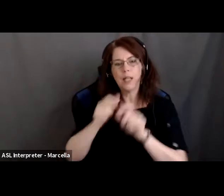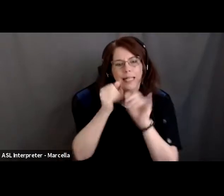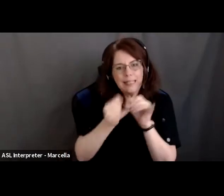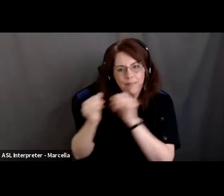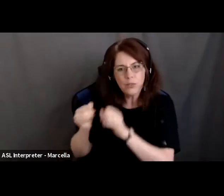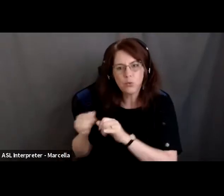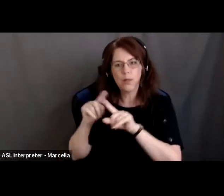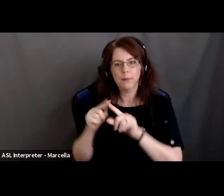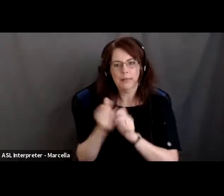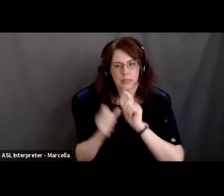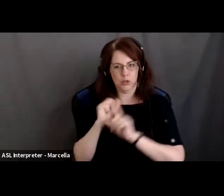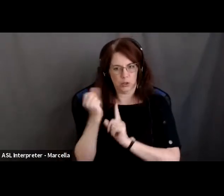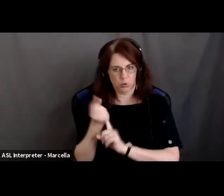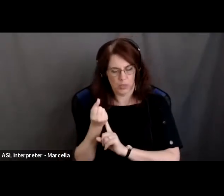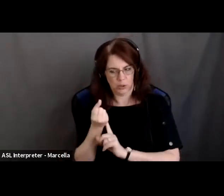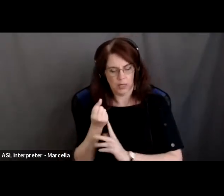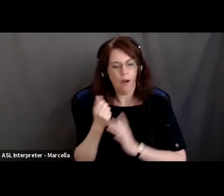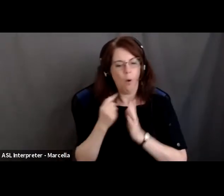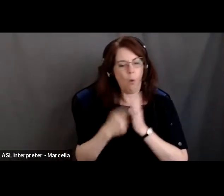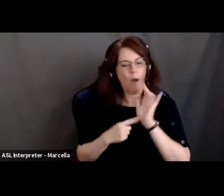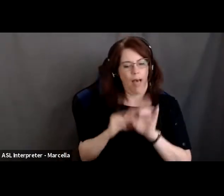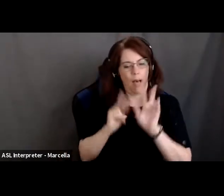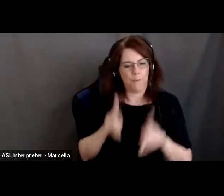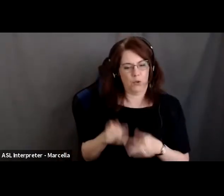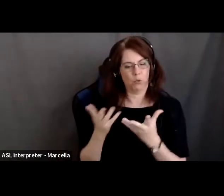individual and what they want to accomplish. So,